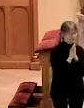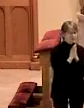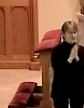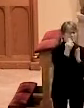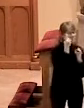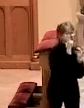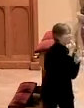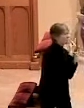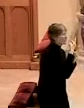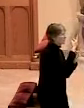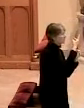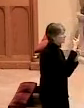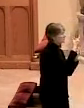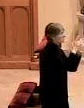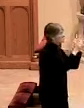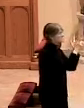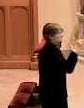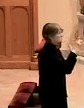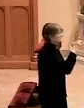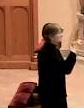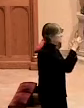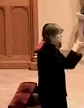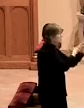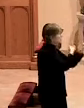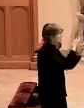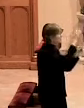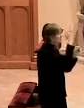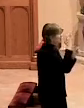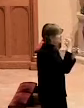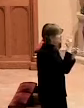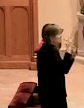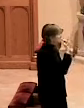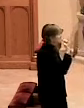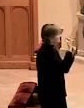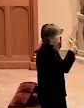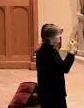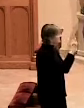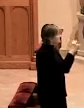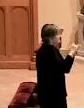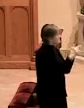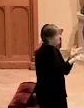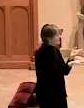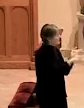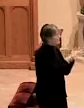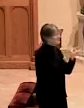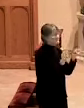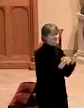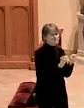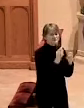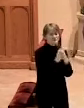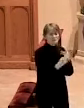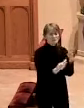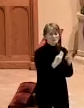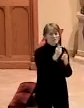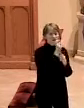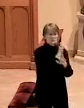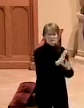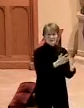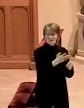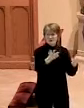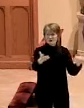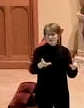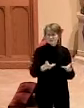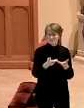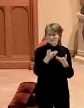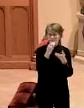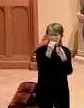pacem. Behold Jesus, the Lamb of God, who takes away the sins of the world. Blessed are those who